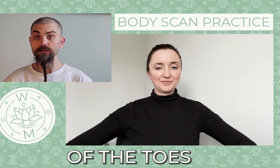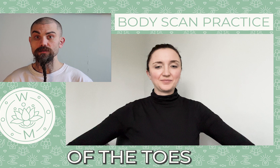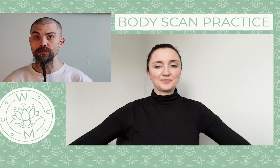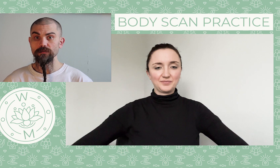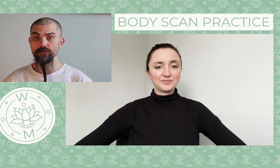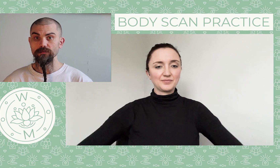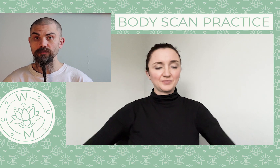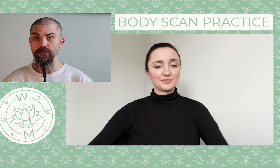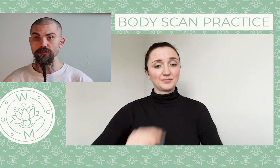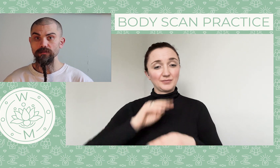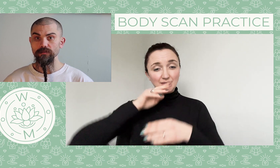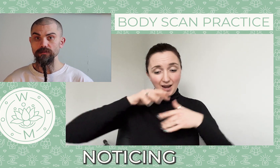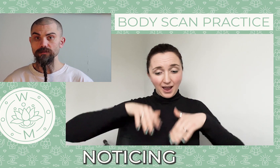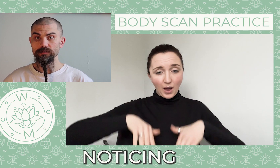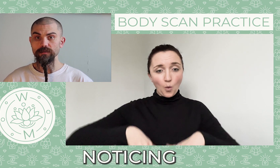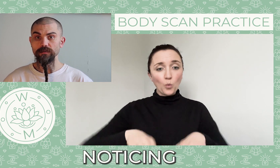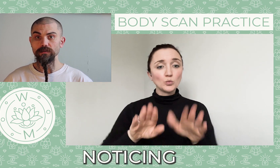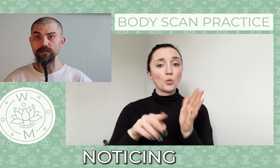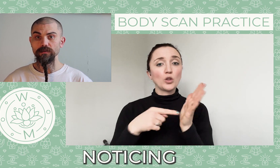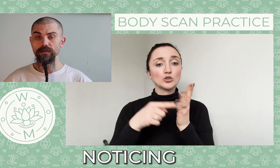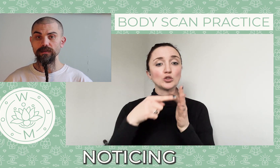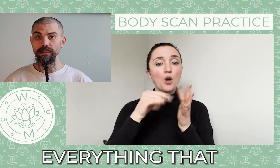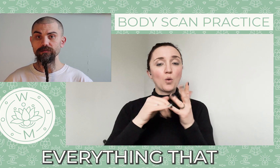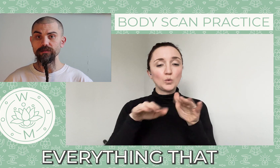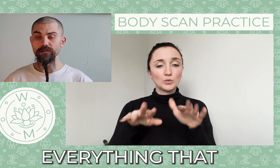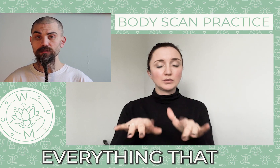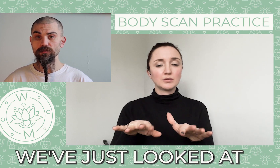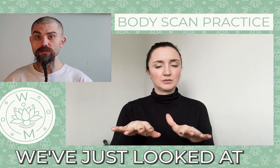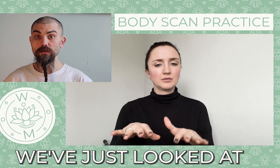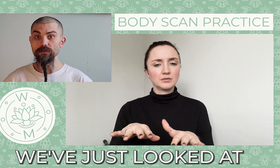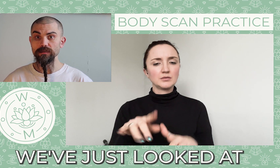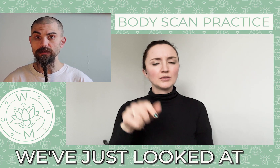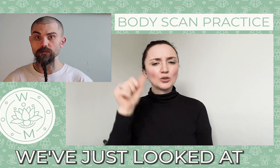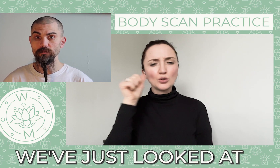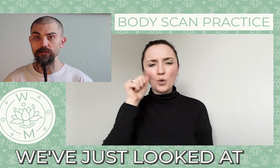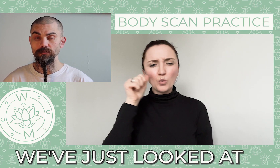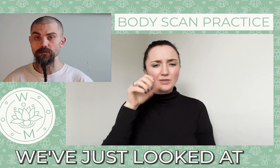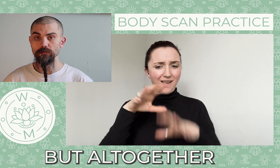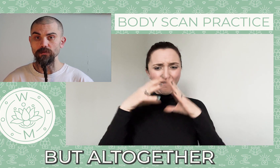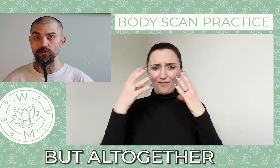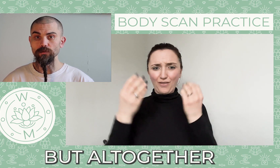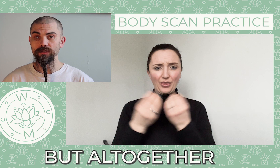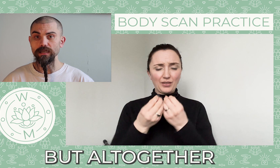toes, noticing everything that we've just looked at, but all together.